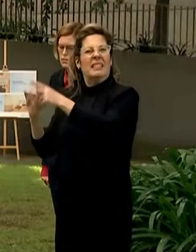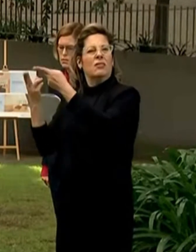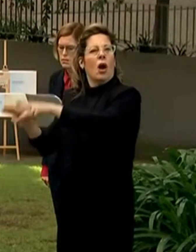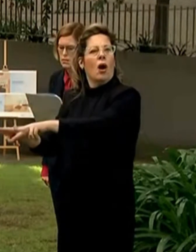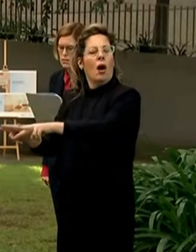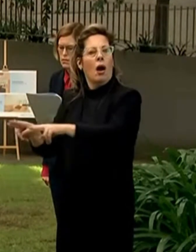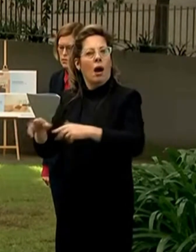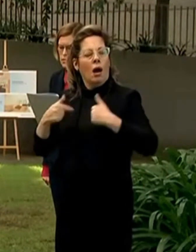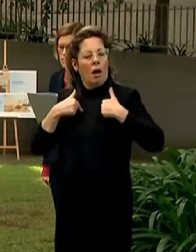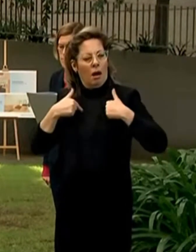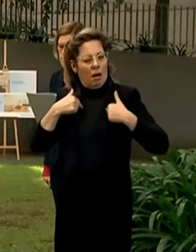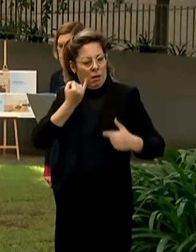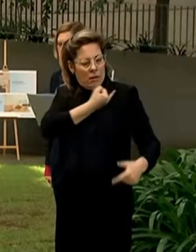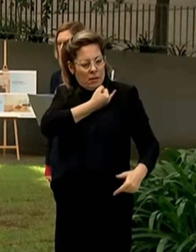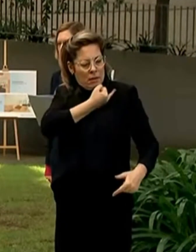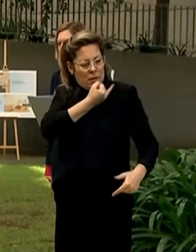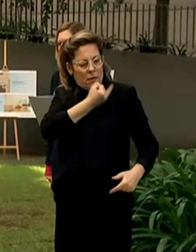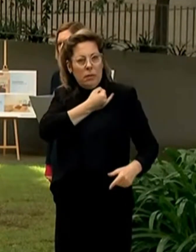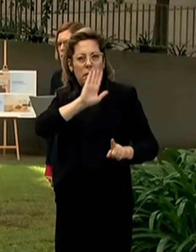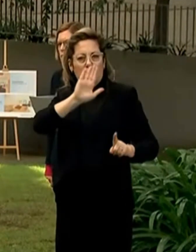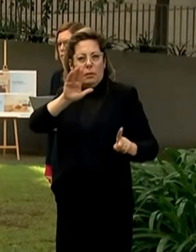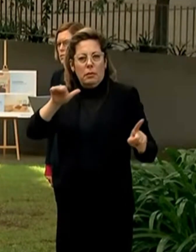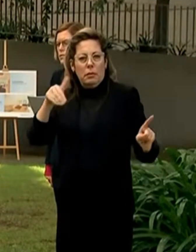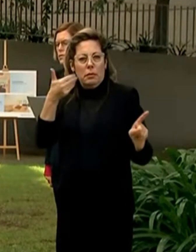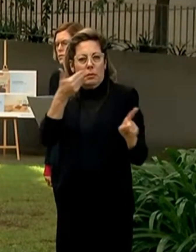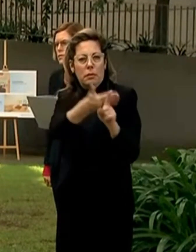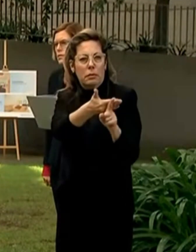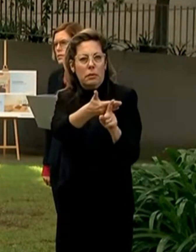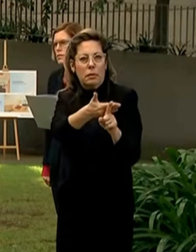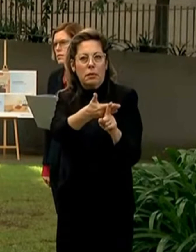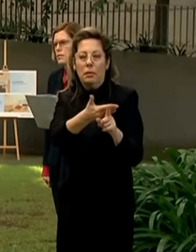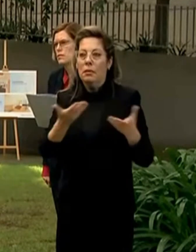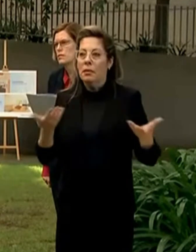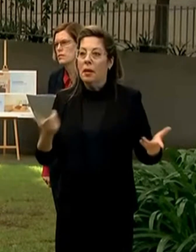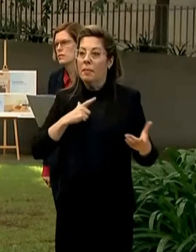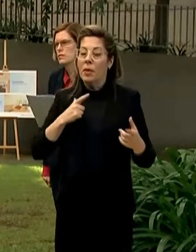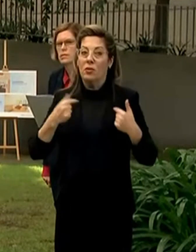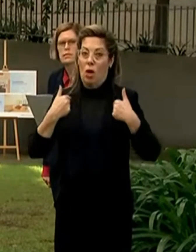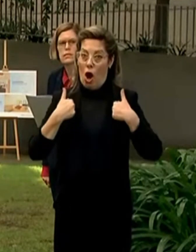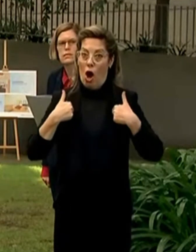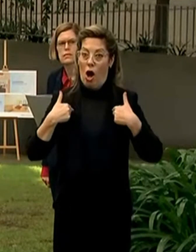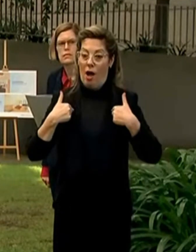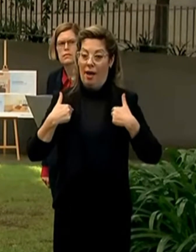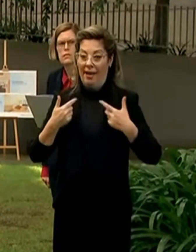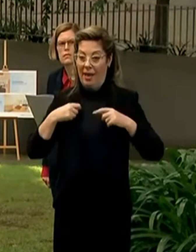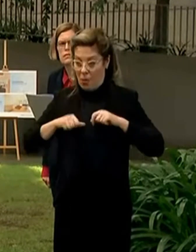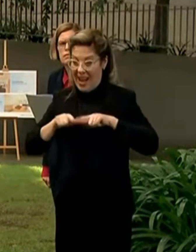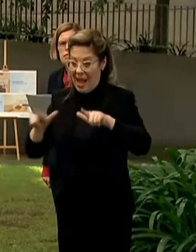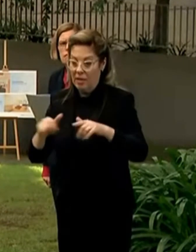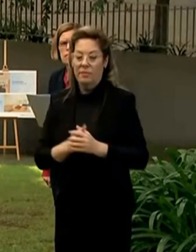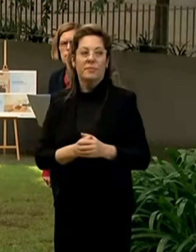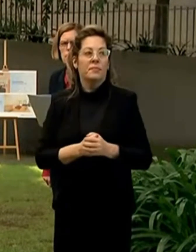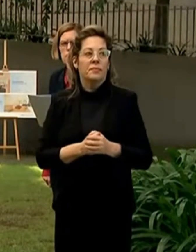ones, but also protecting everybody who might unintentionally be exposed because of our own personal actions. Just on that, are you stepping up